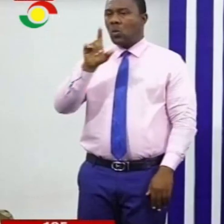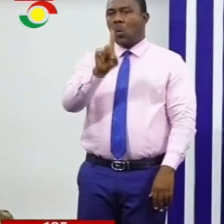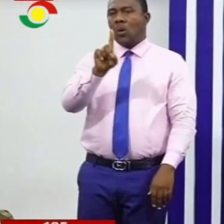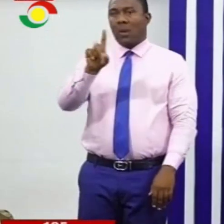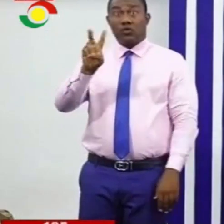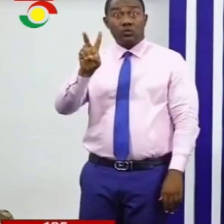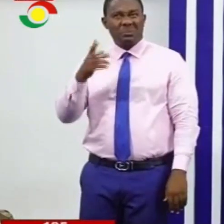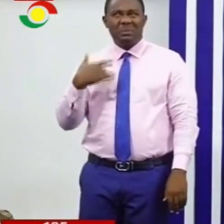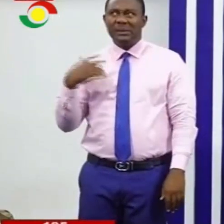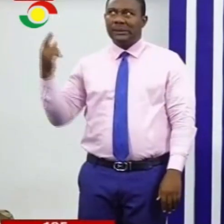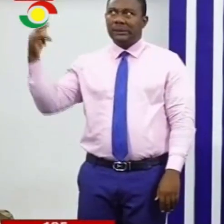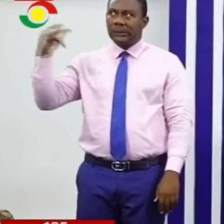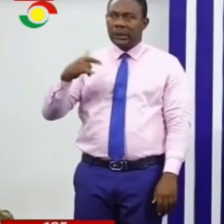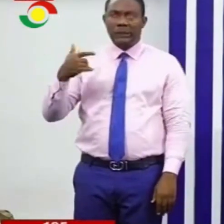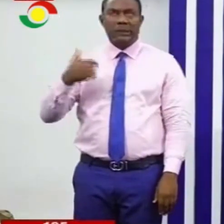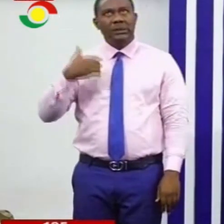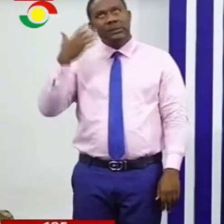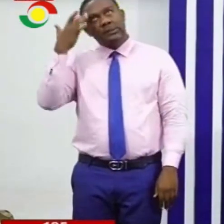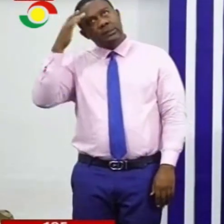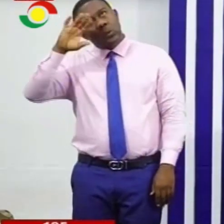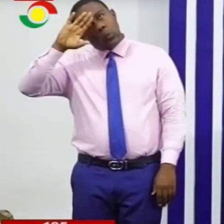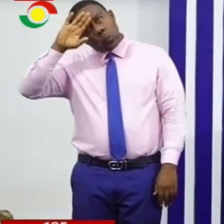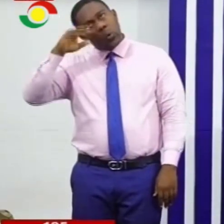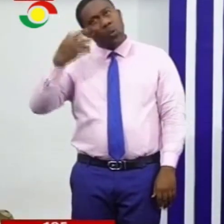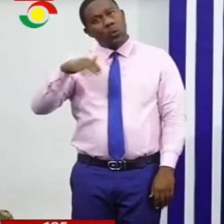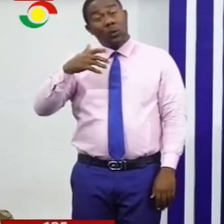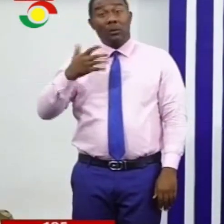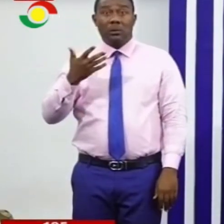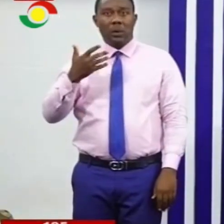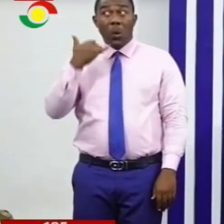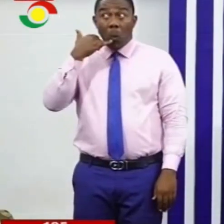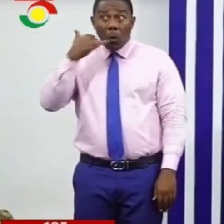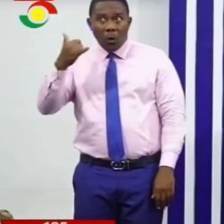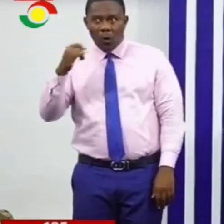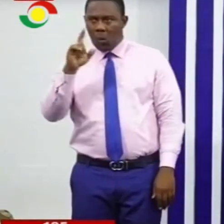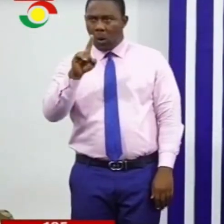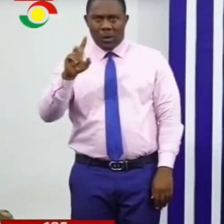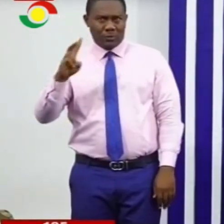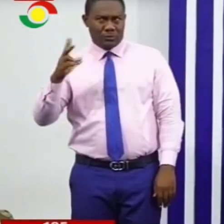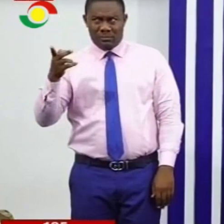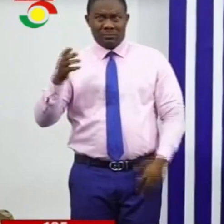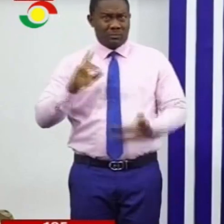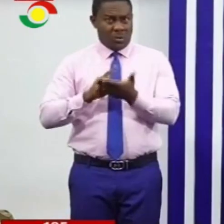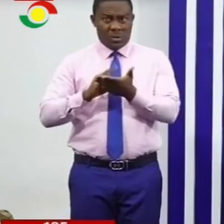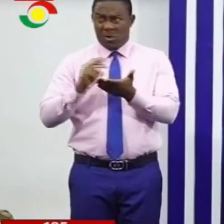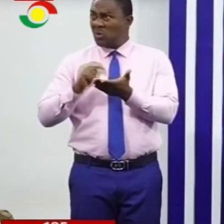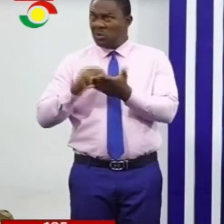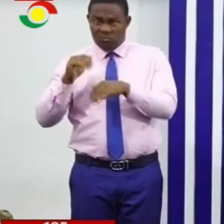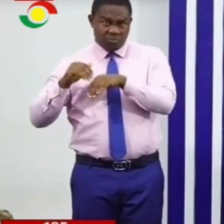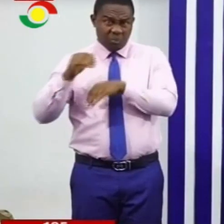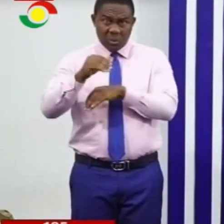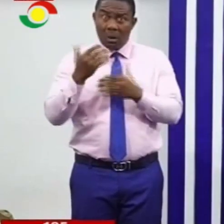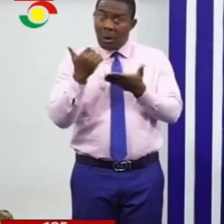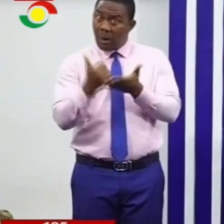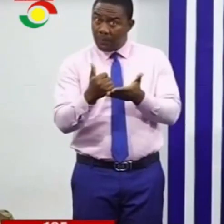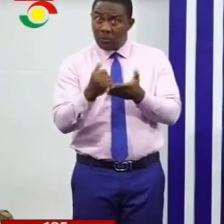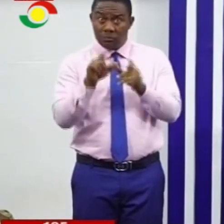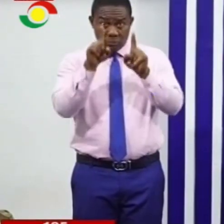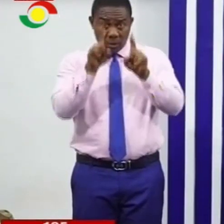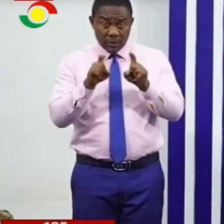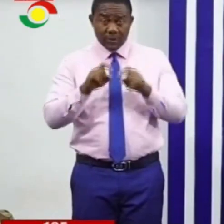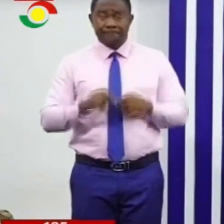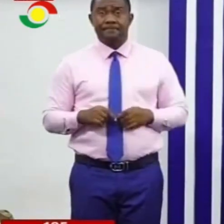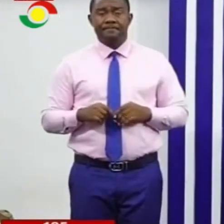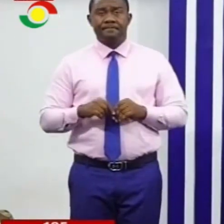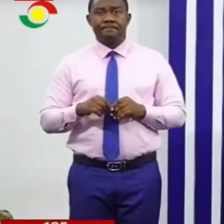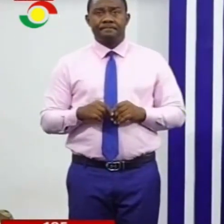na person test wa yesere say obefre sa number no na a doctor Fonia de Wahema yet to me about my test. Apart